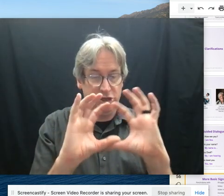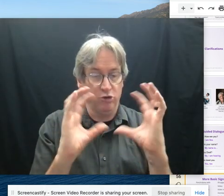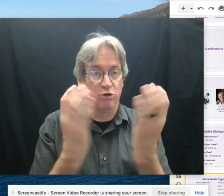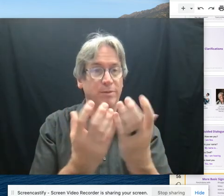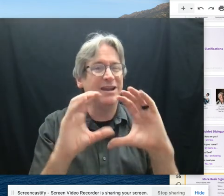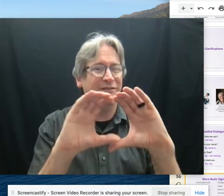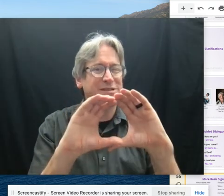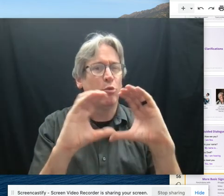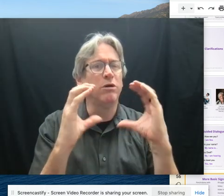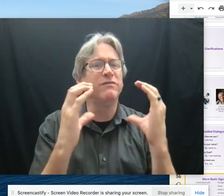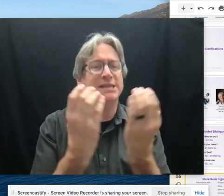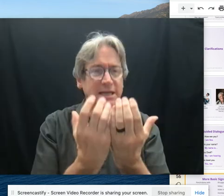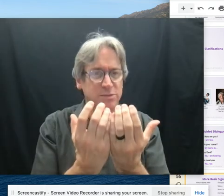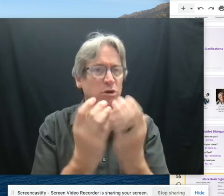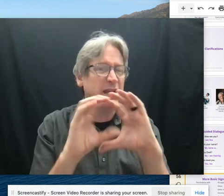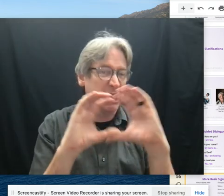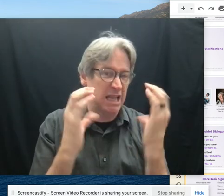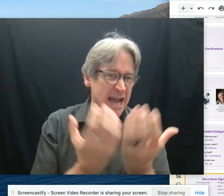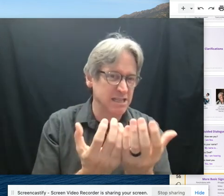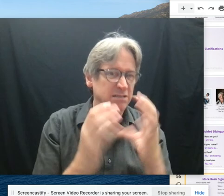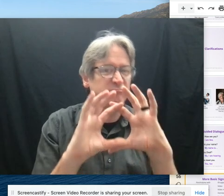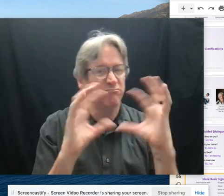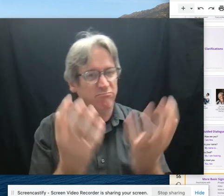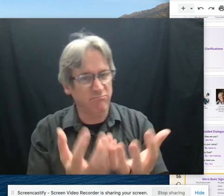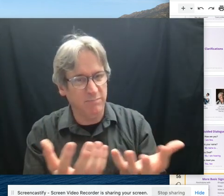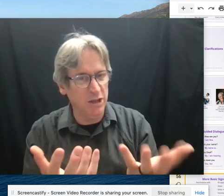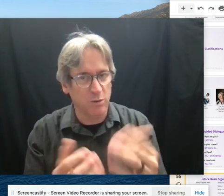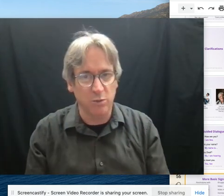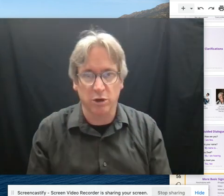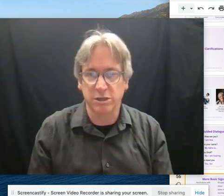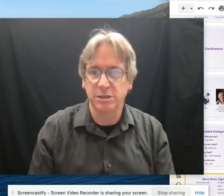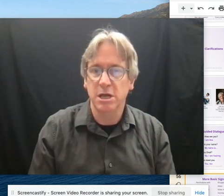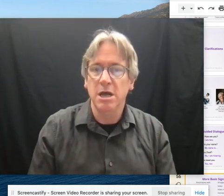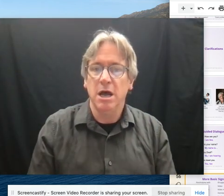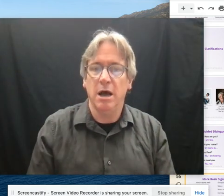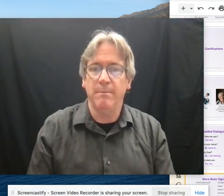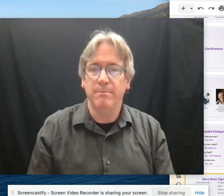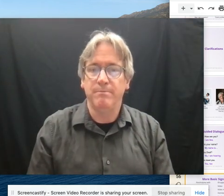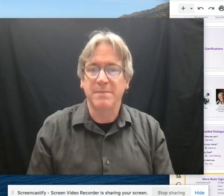So it's the group. And if it's more of a C, it's more like class. Either one works.